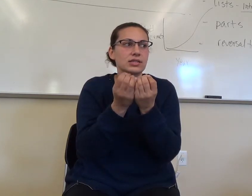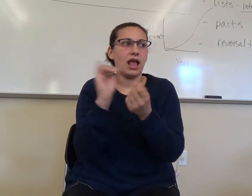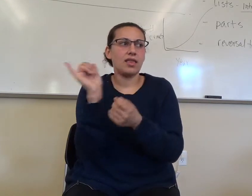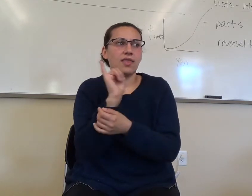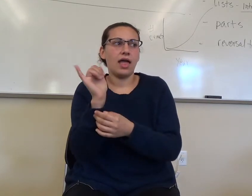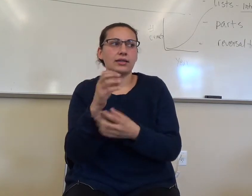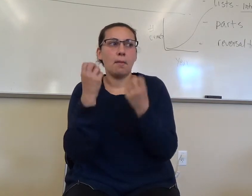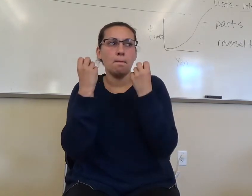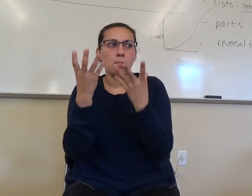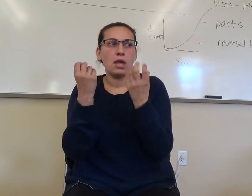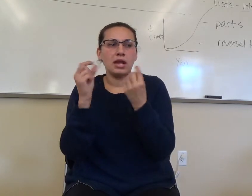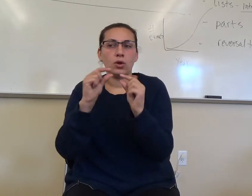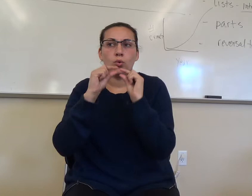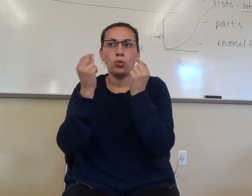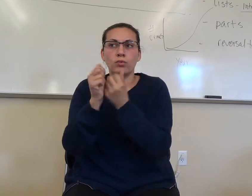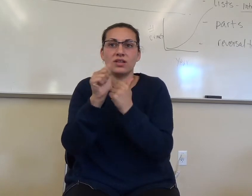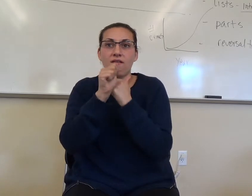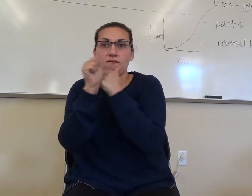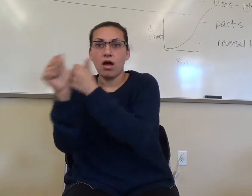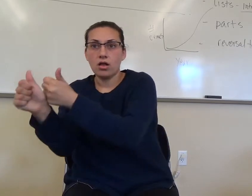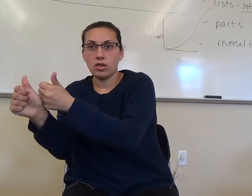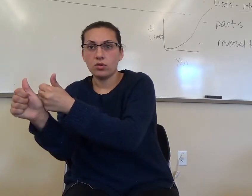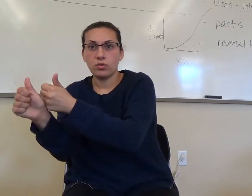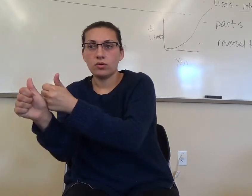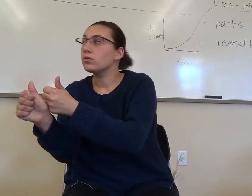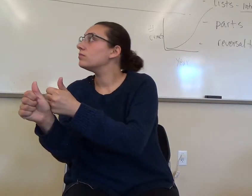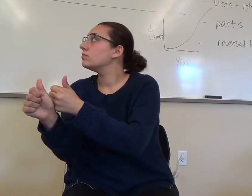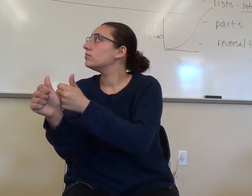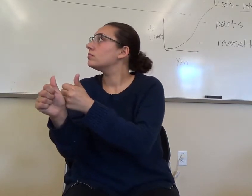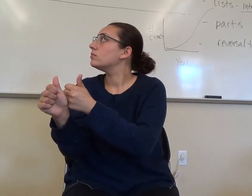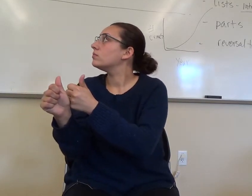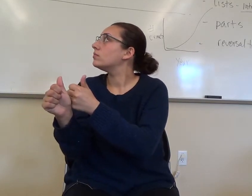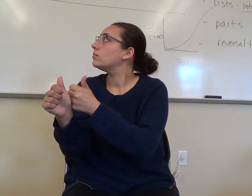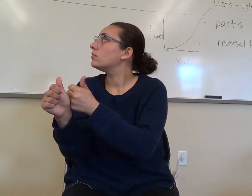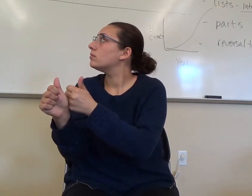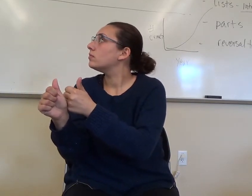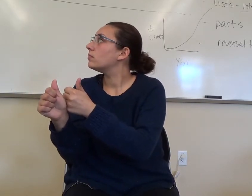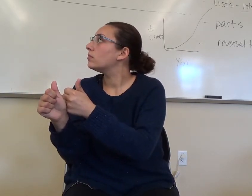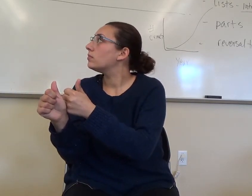that follow. Okay, good. Exactly. What about this?